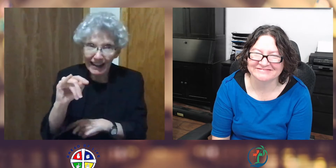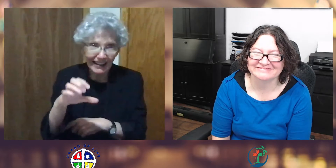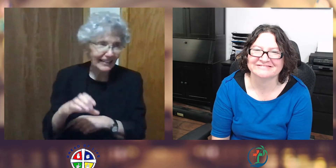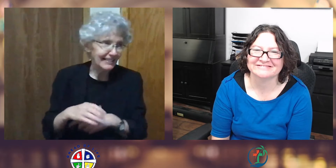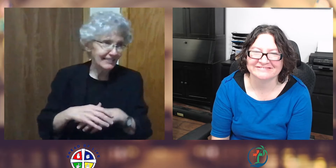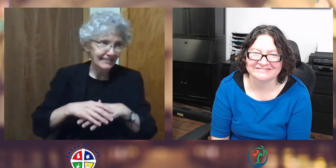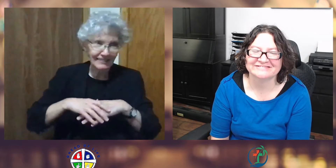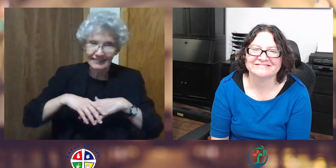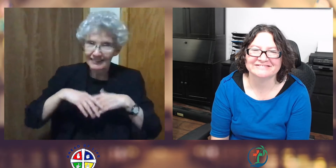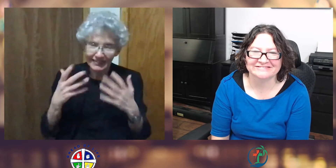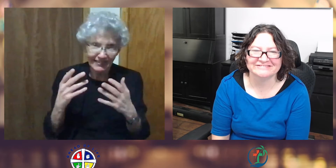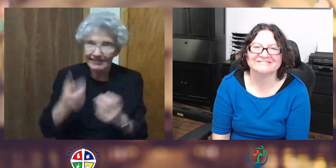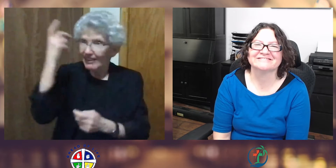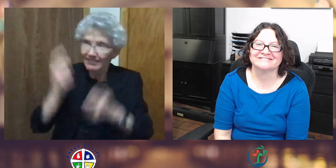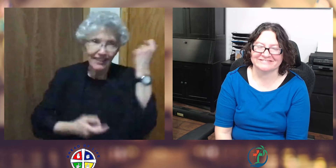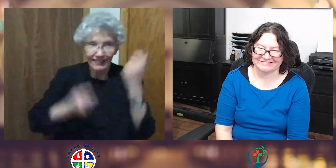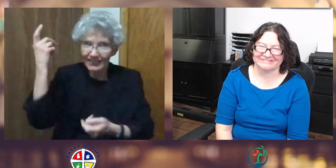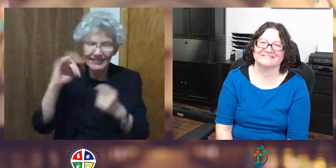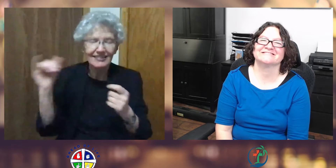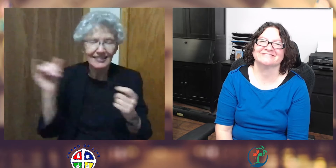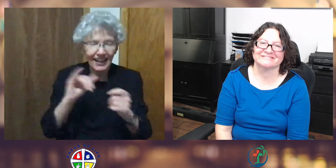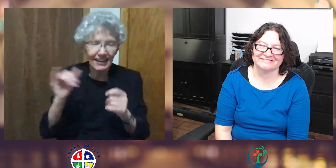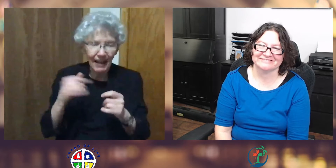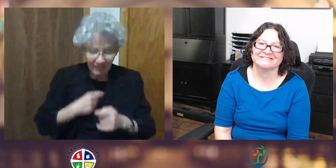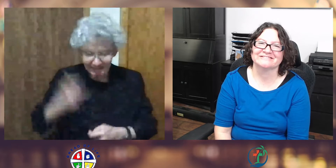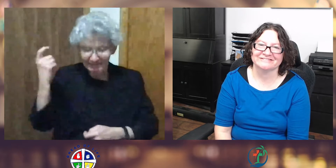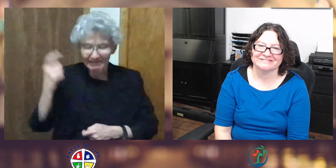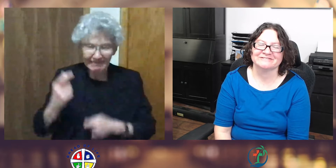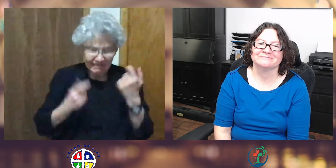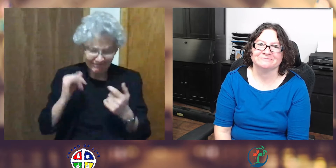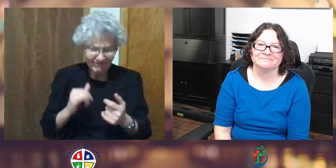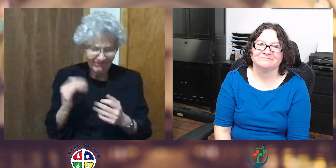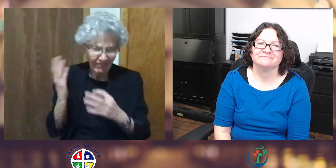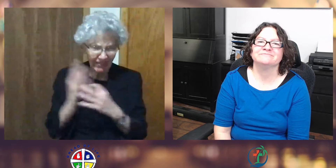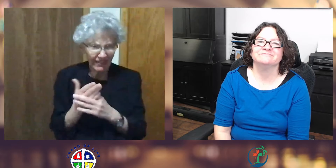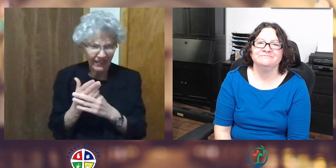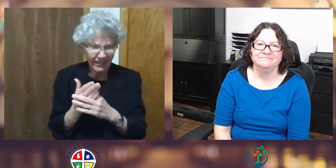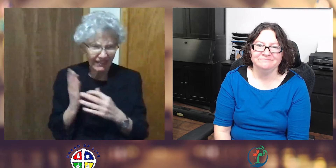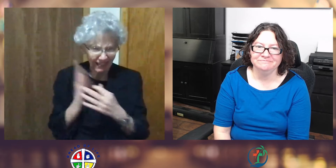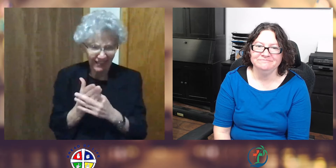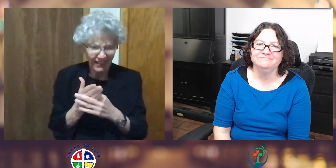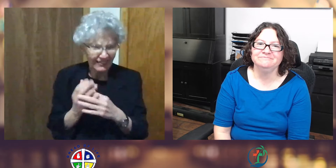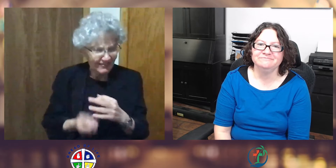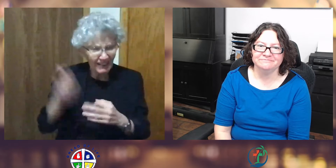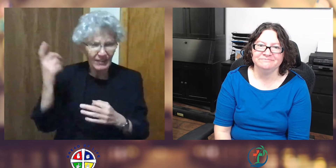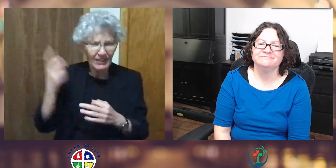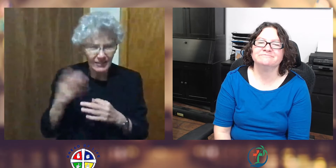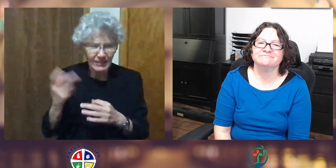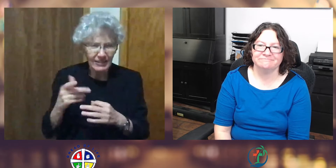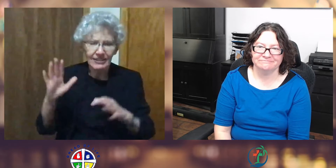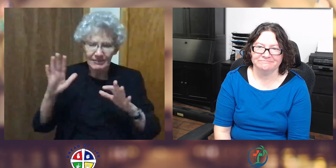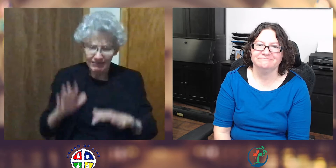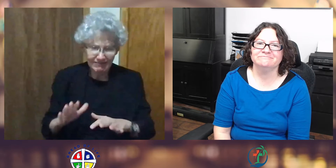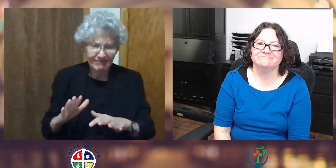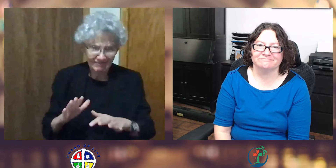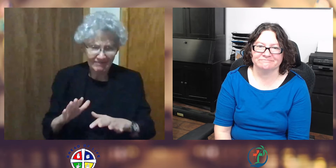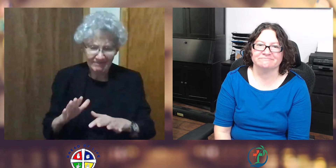Just wish I did. Skipped out of Hebrew school at 8. I think you'll catch on.